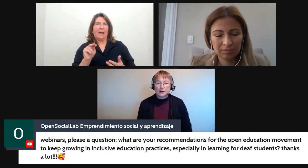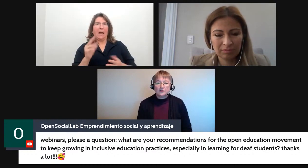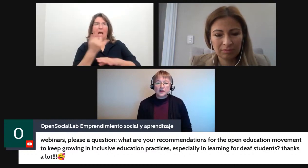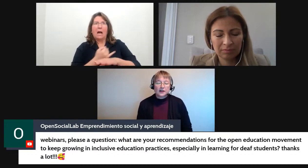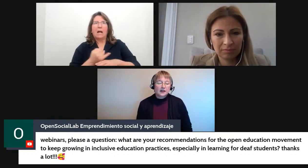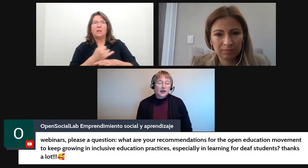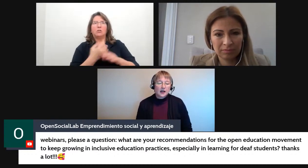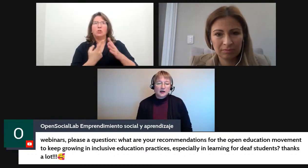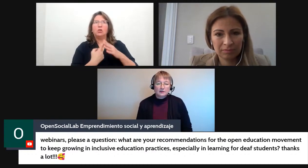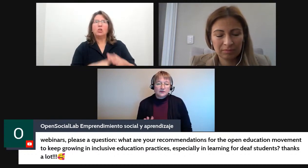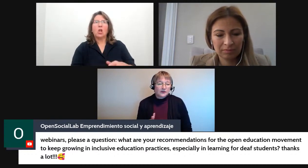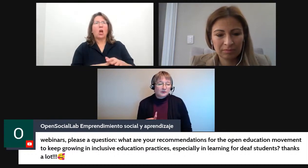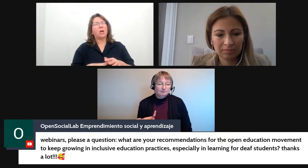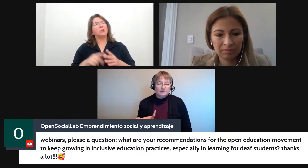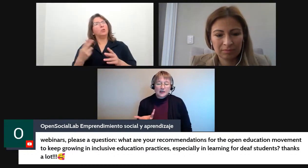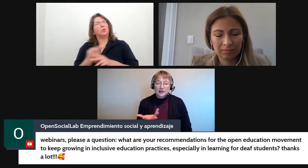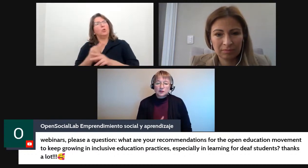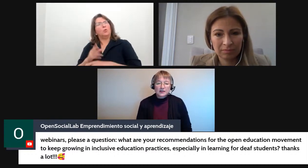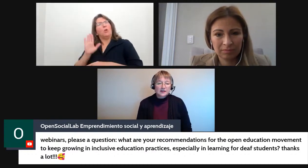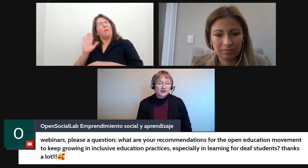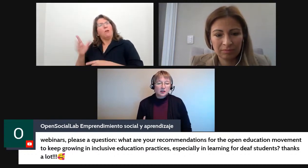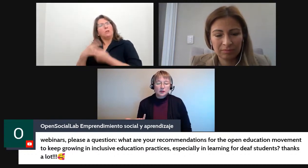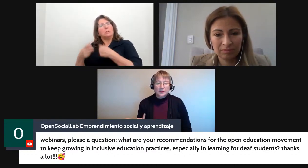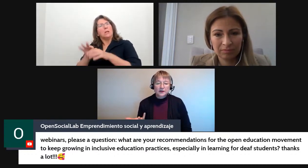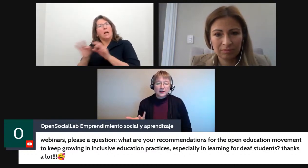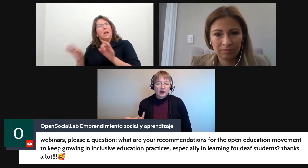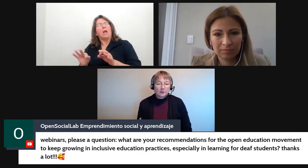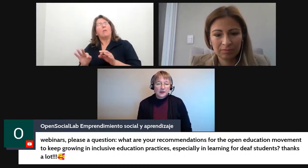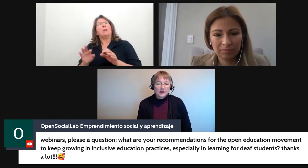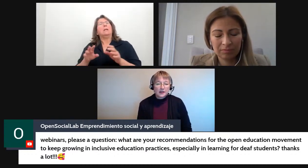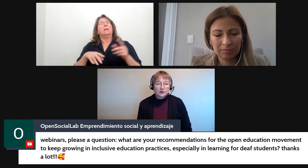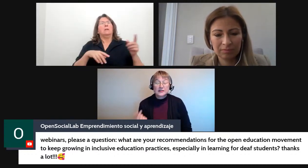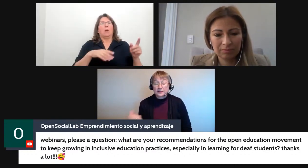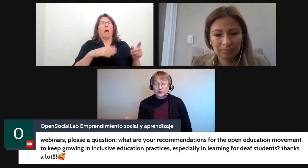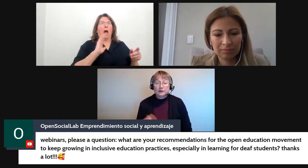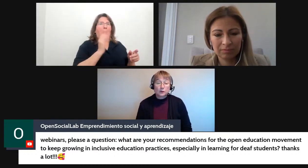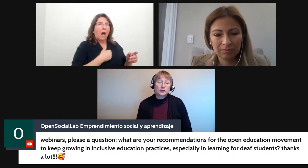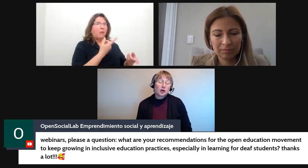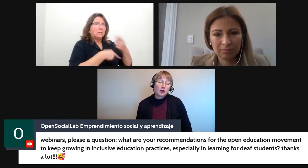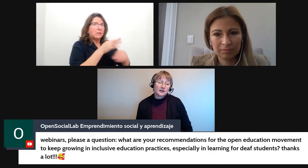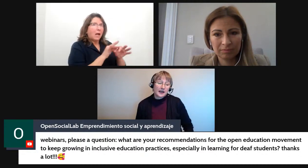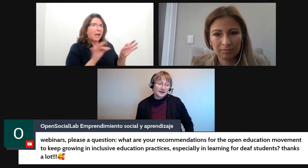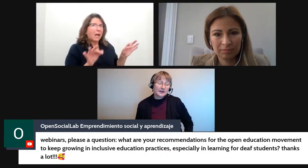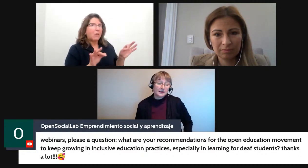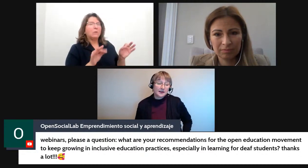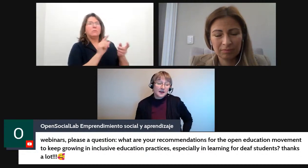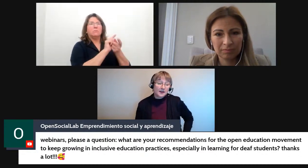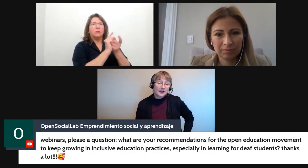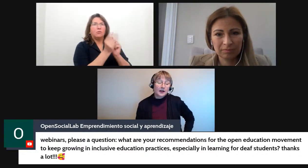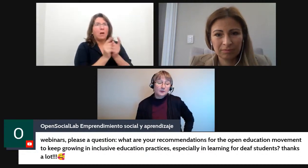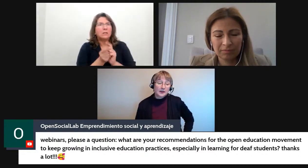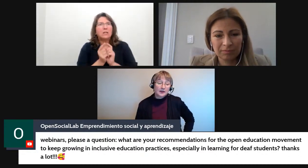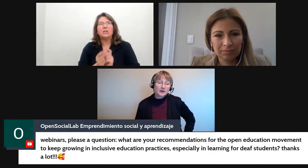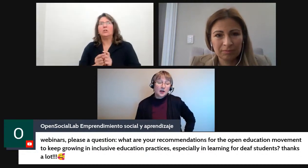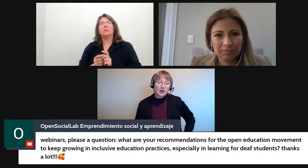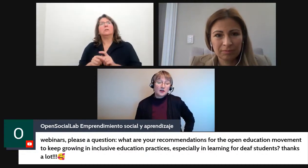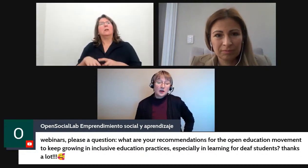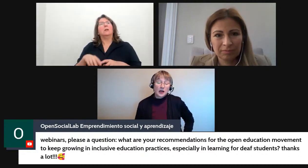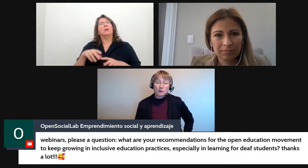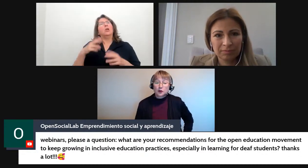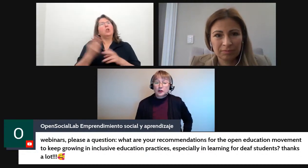number of countries, including the Caribbean countries. I do have one contact in the